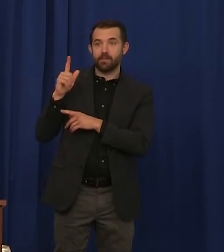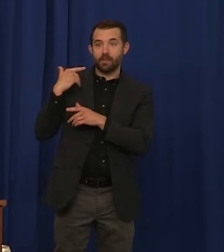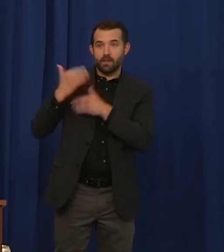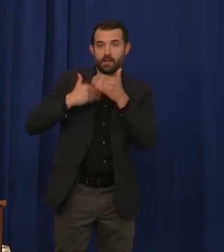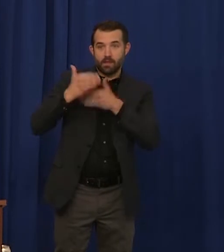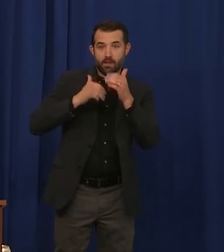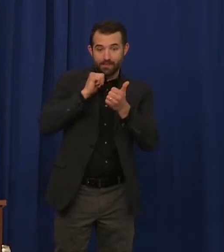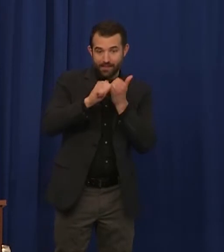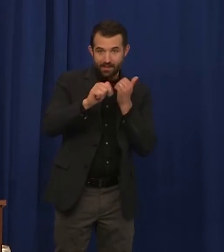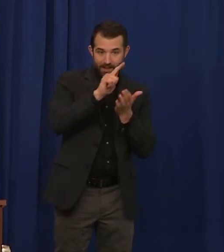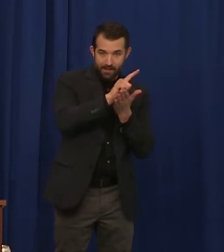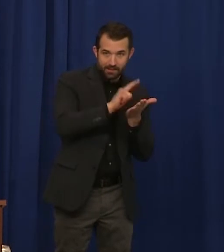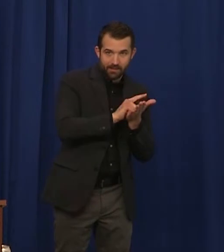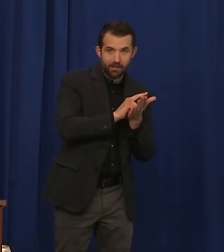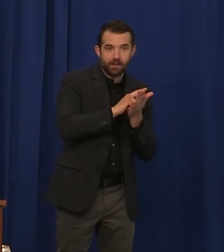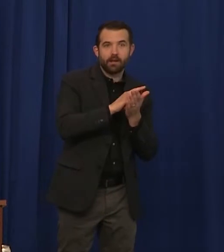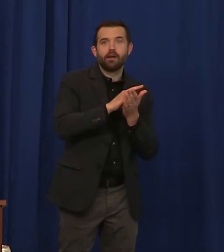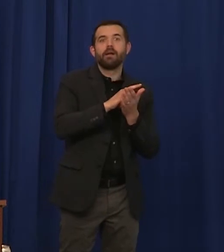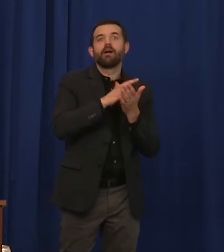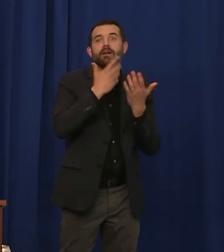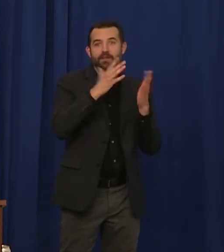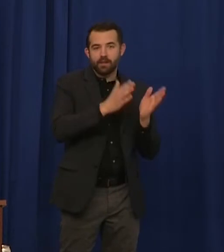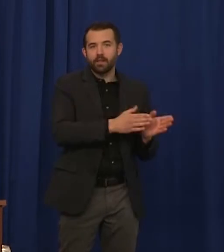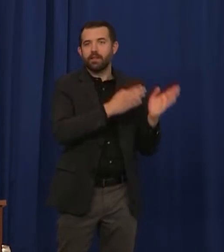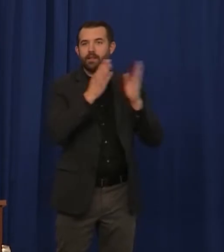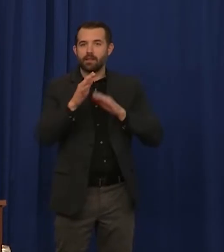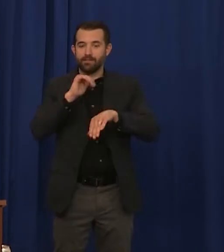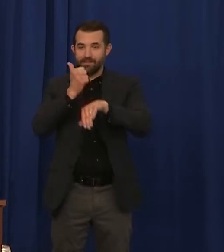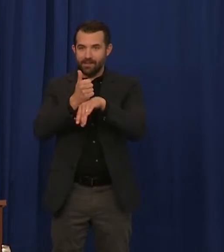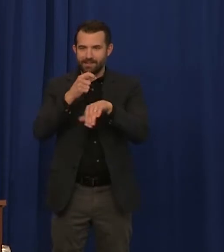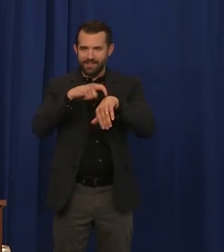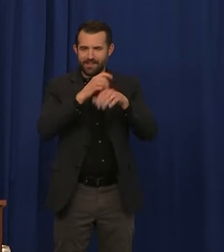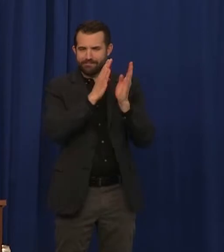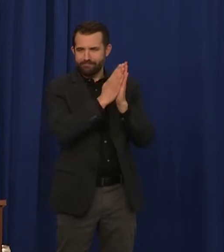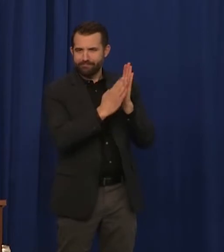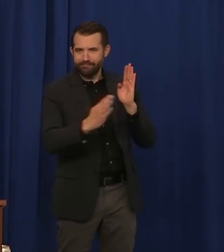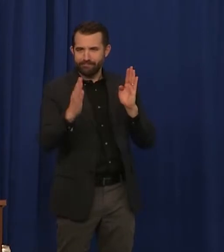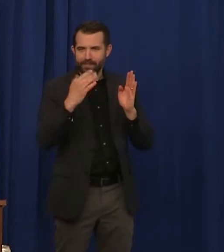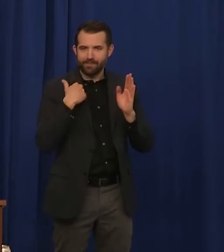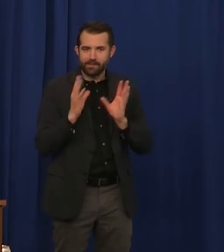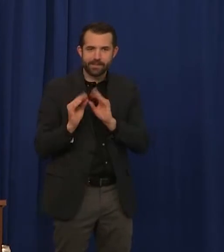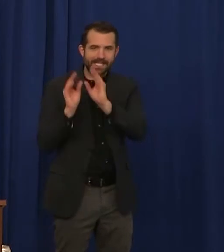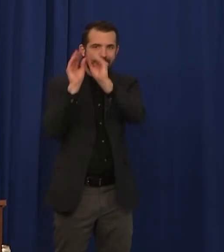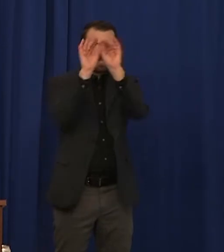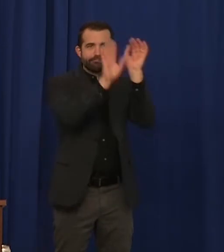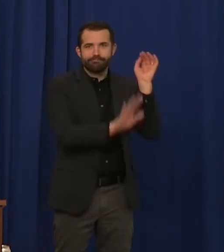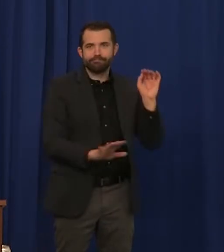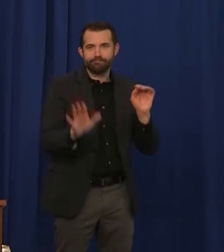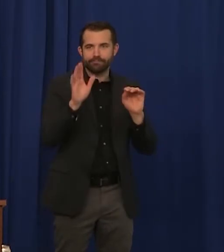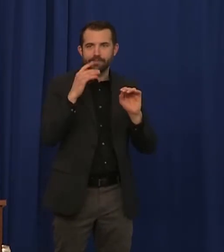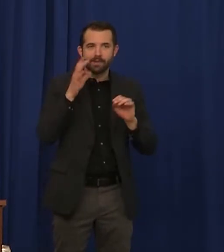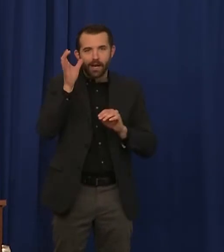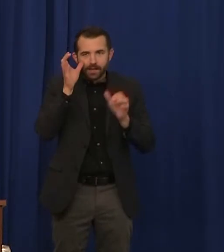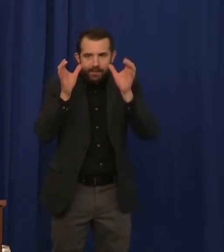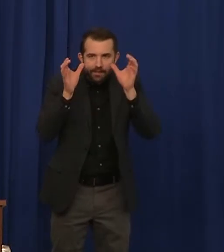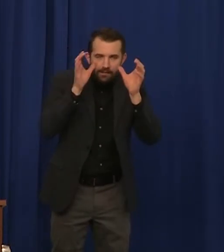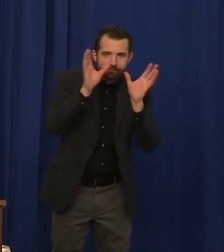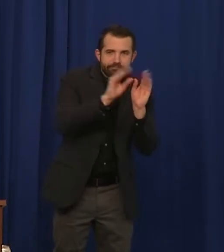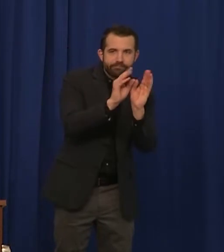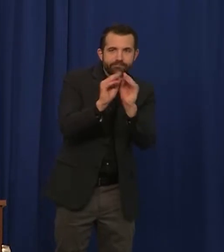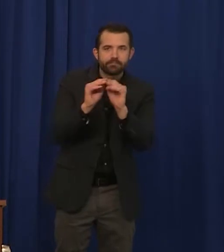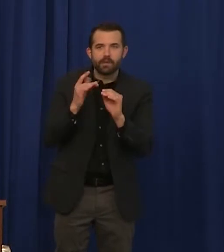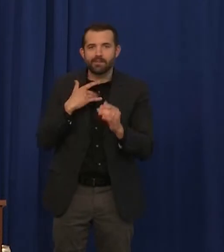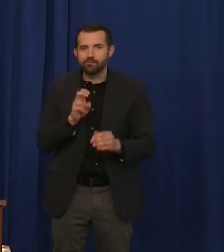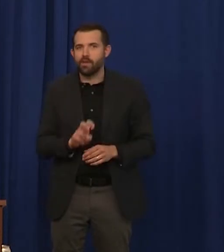a series of listening sessions across the state all fall to gather information before we posted our